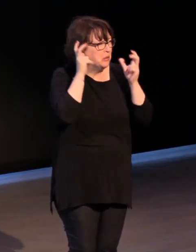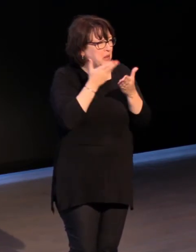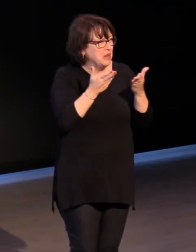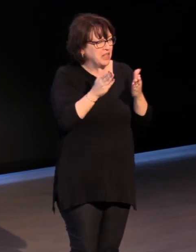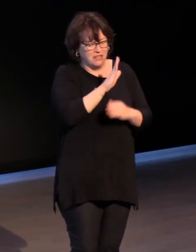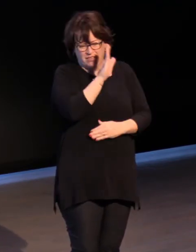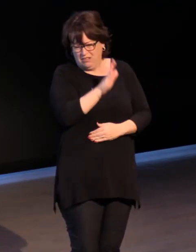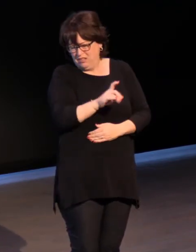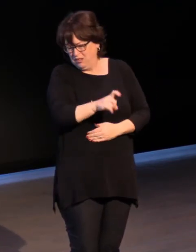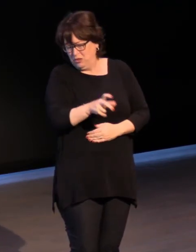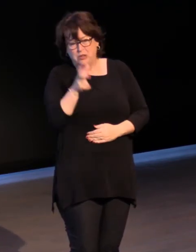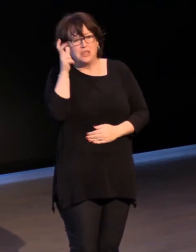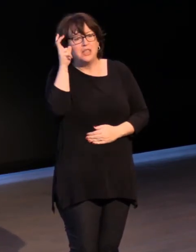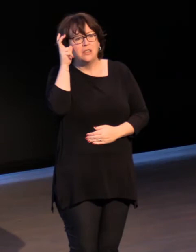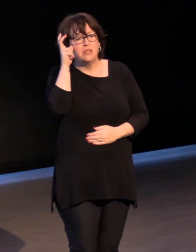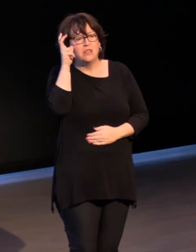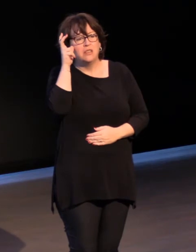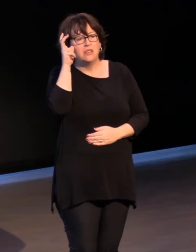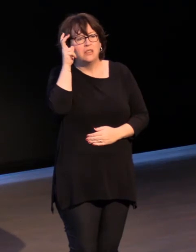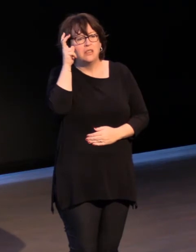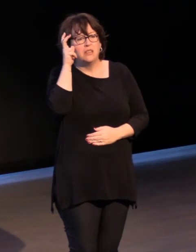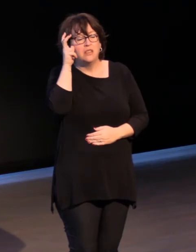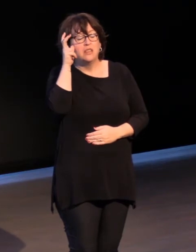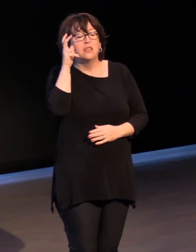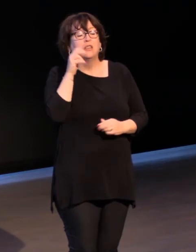And a few months after